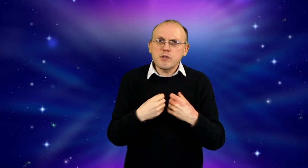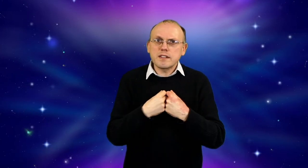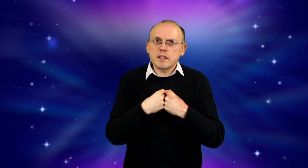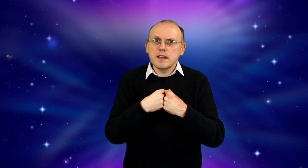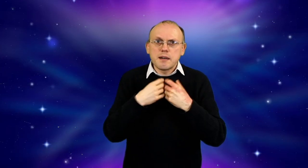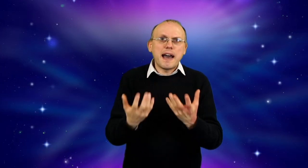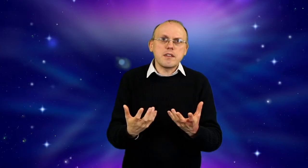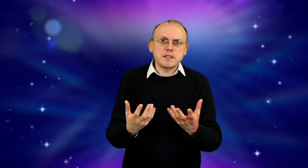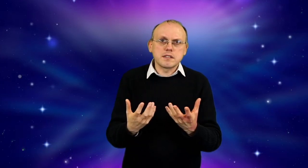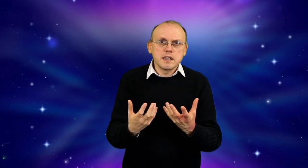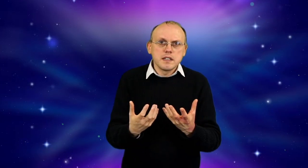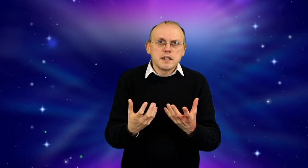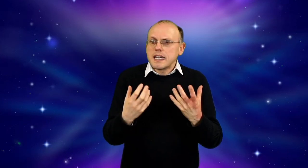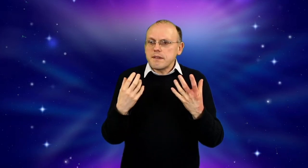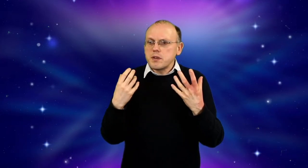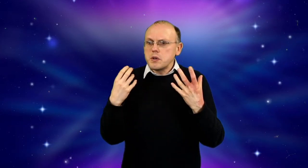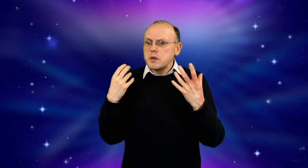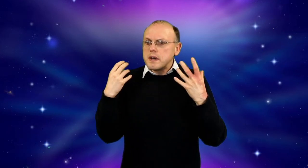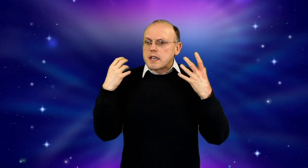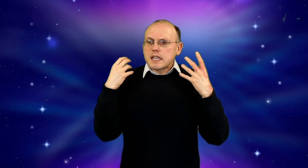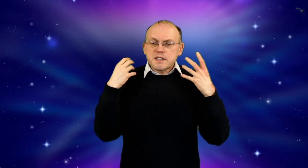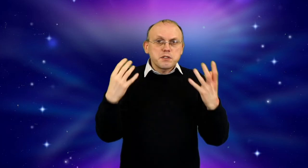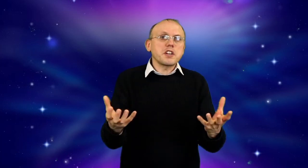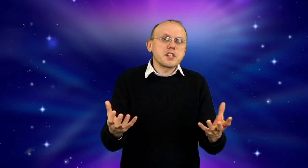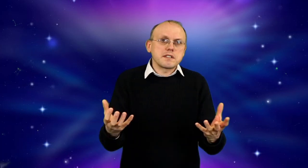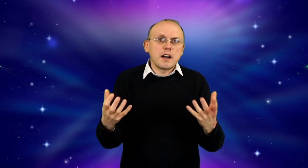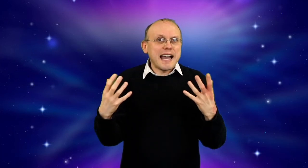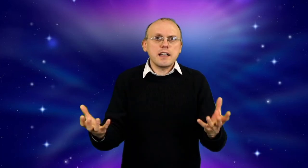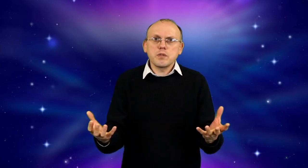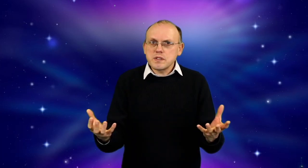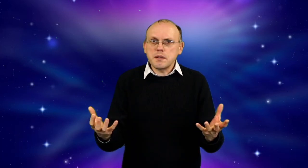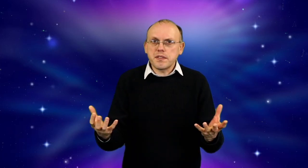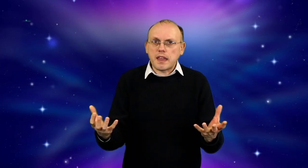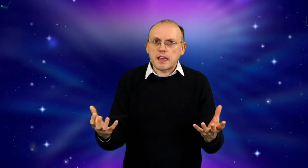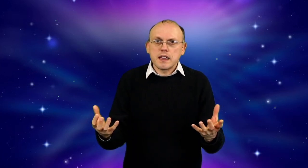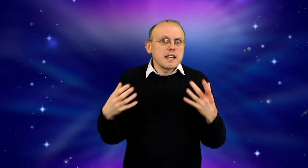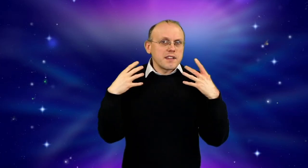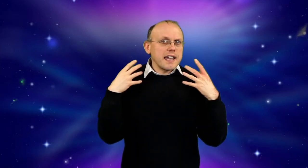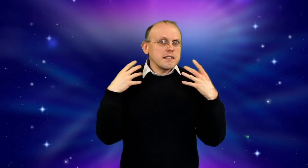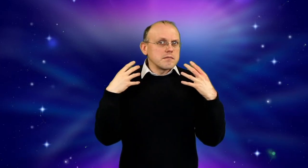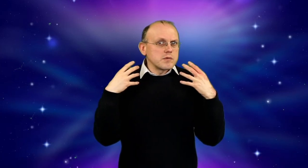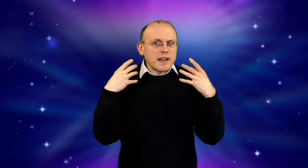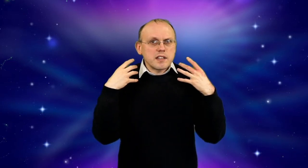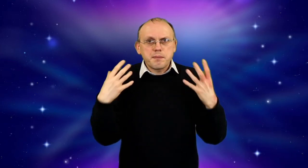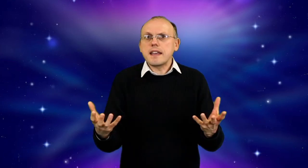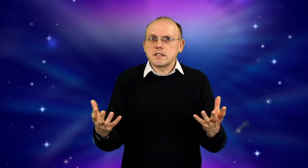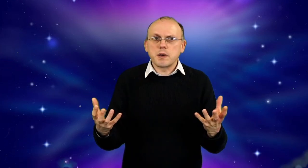not biased. If you give instructions on how to do something, then you are not biased, because when you